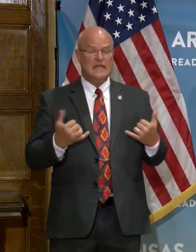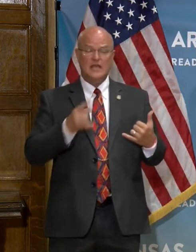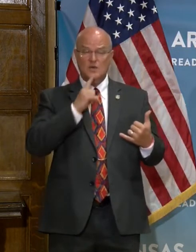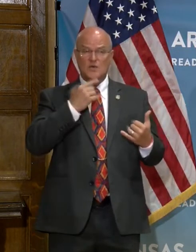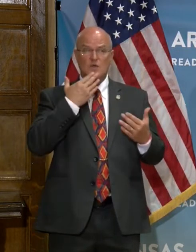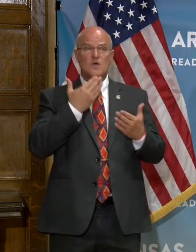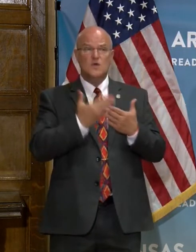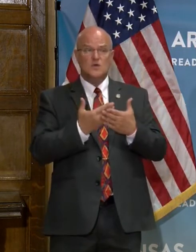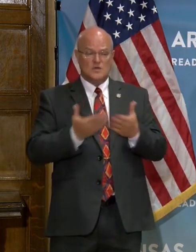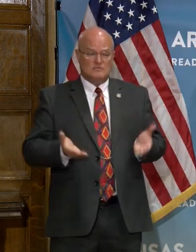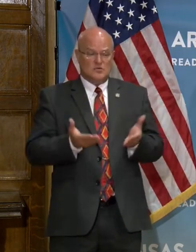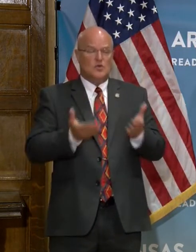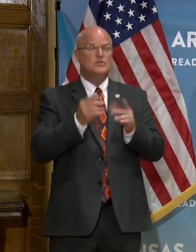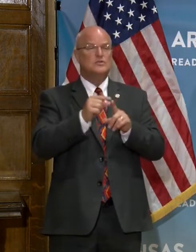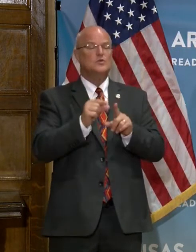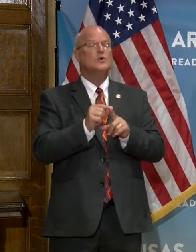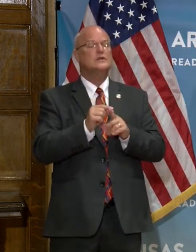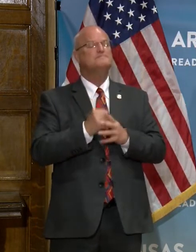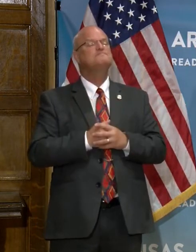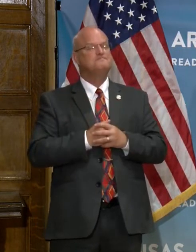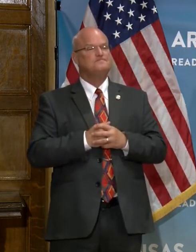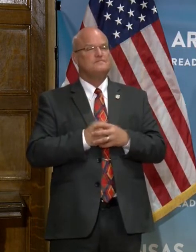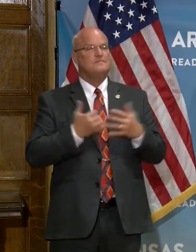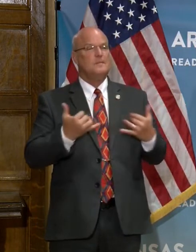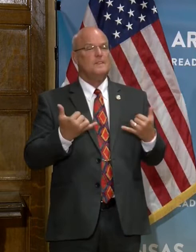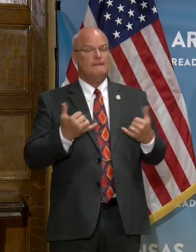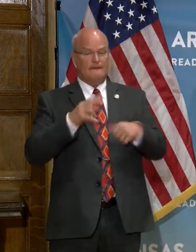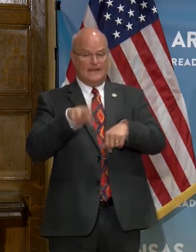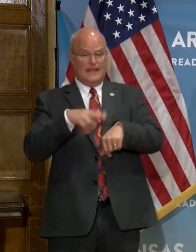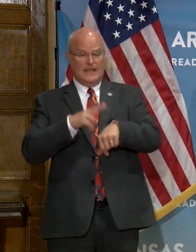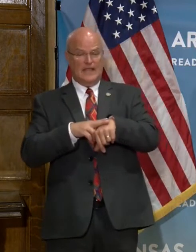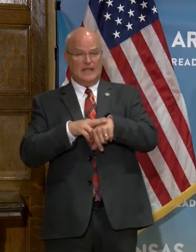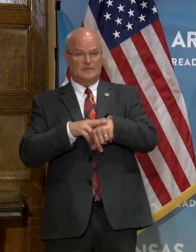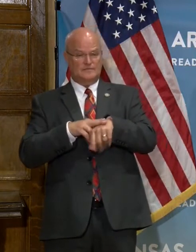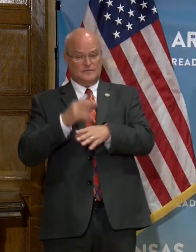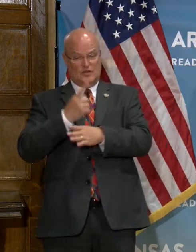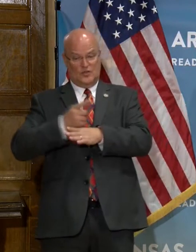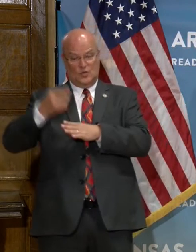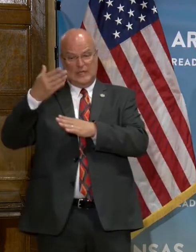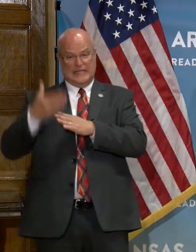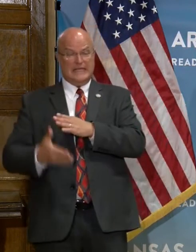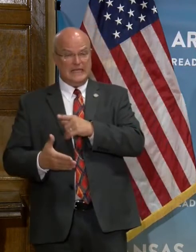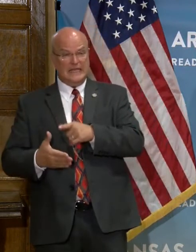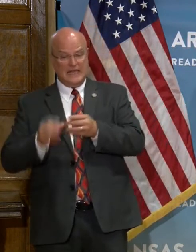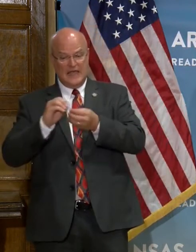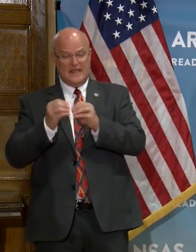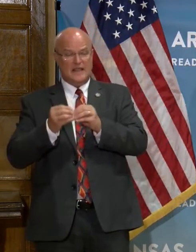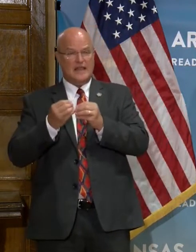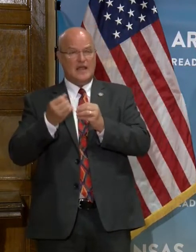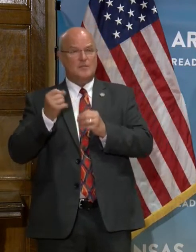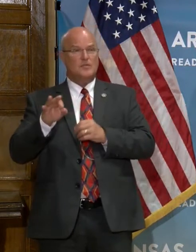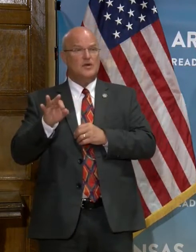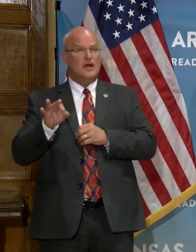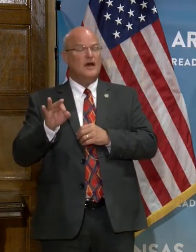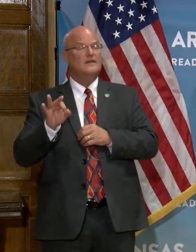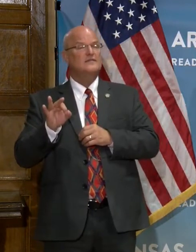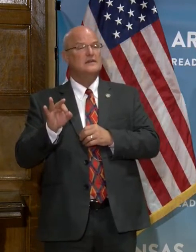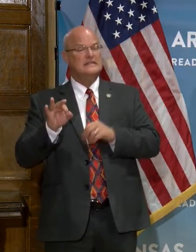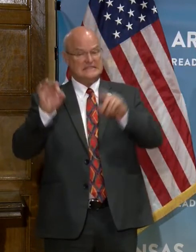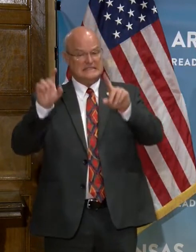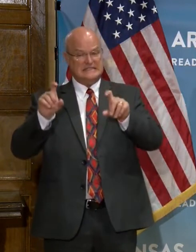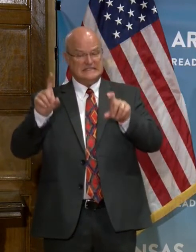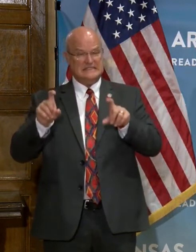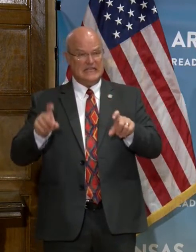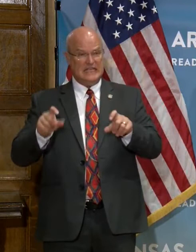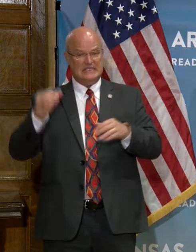really encouraging word. Now, it's typical that over the weekend, the number of